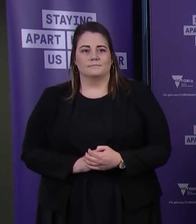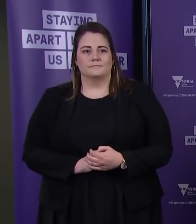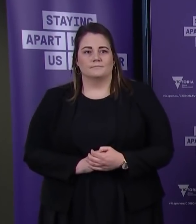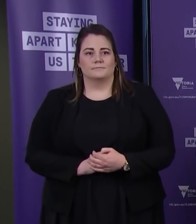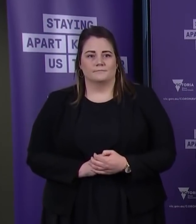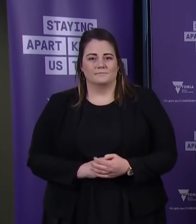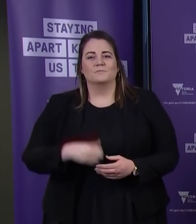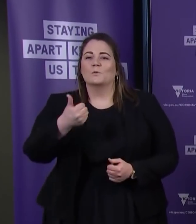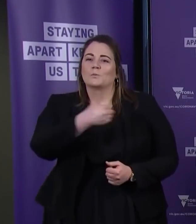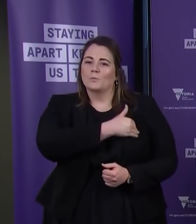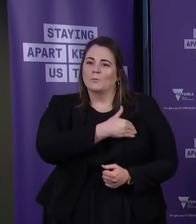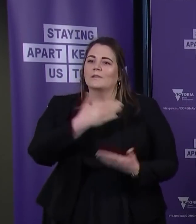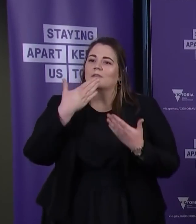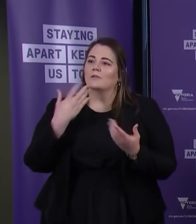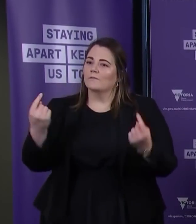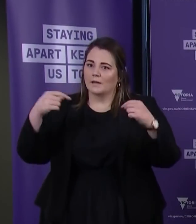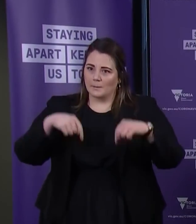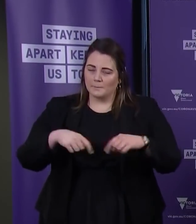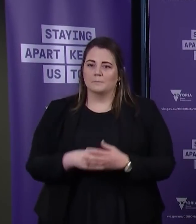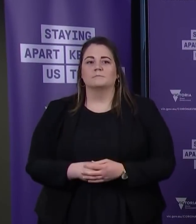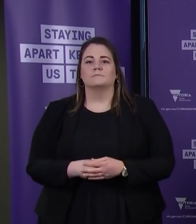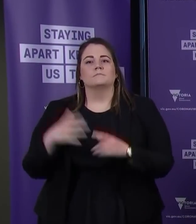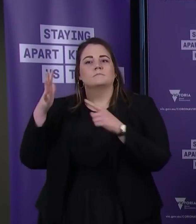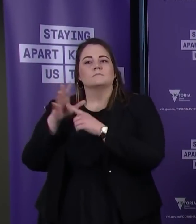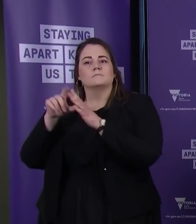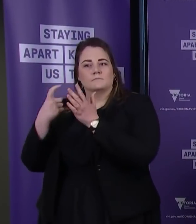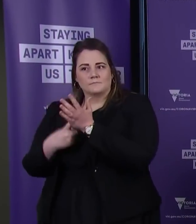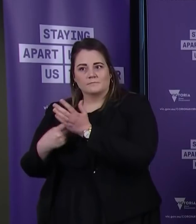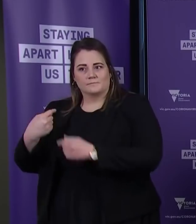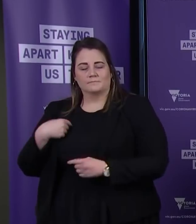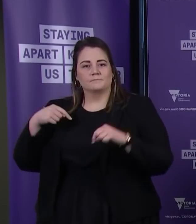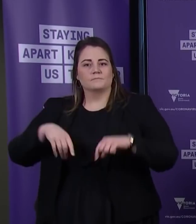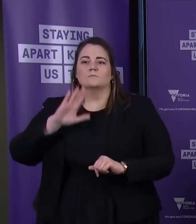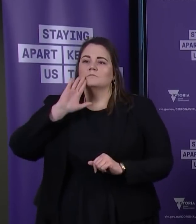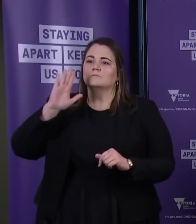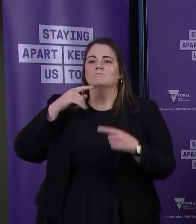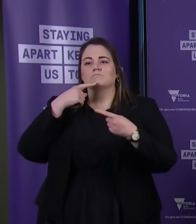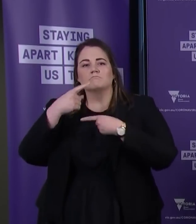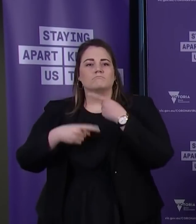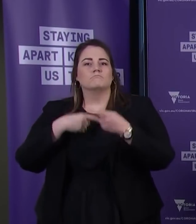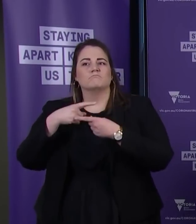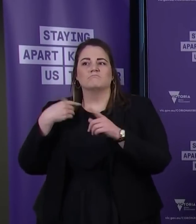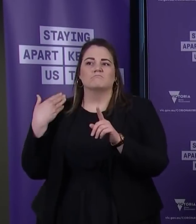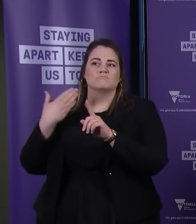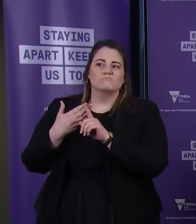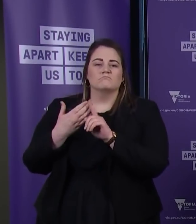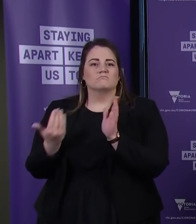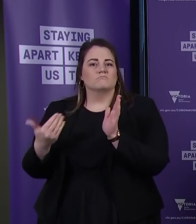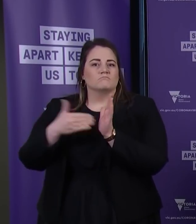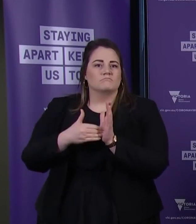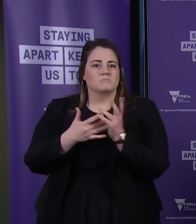Good morning, and thanks for coming along. The Chief Health Officer and I are here to give the daily briefing on the COVID